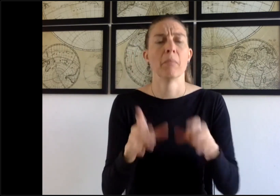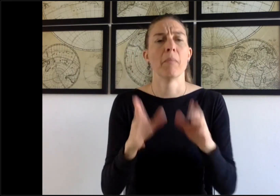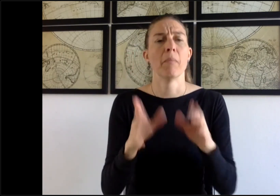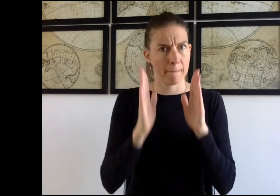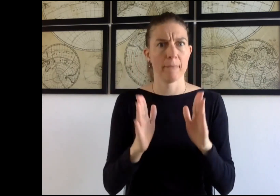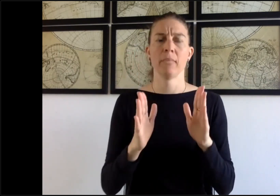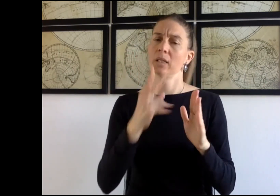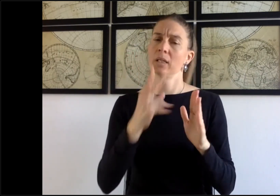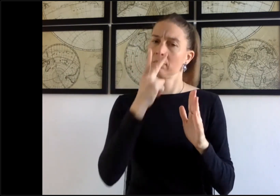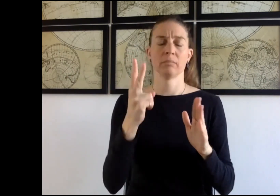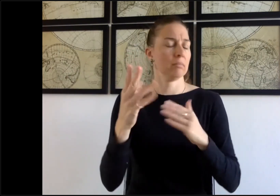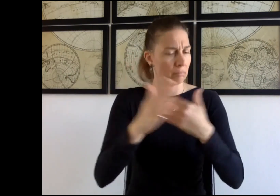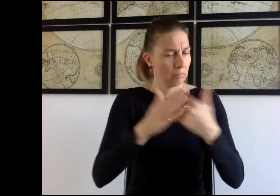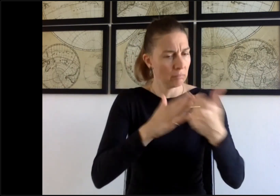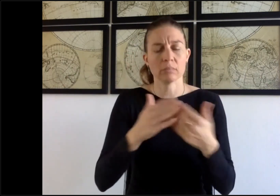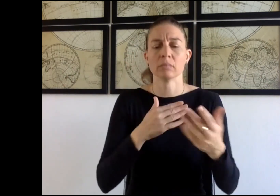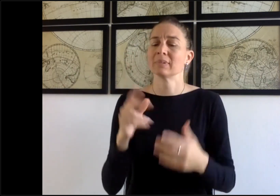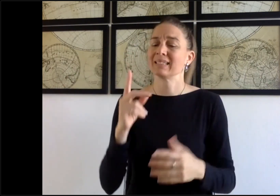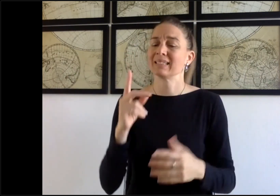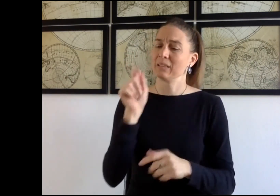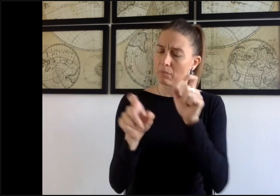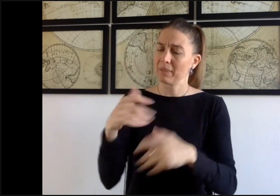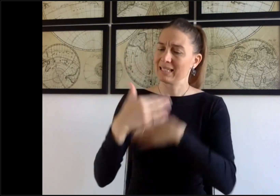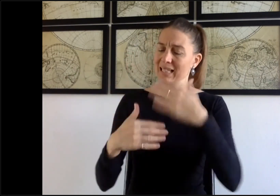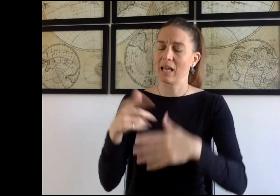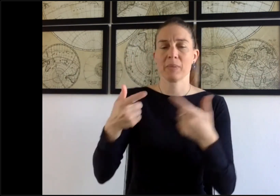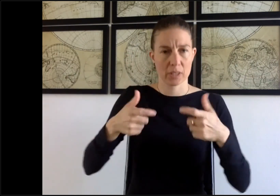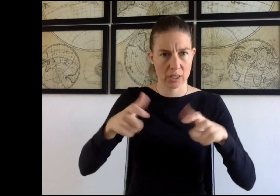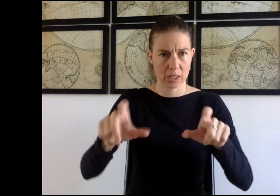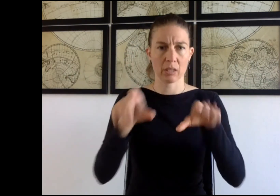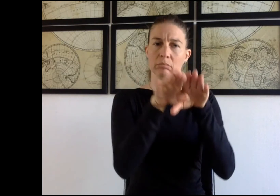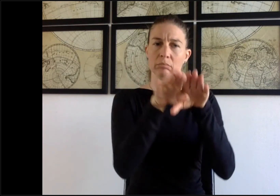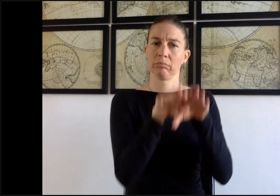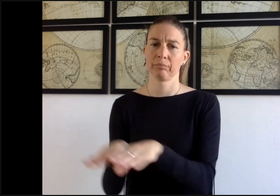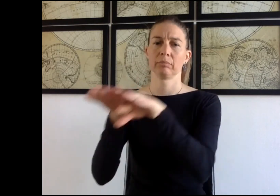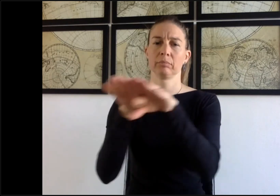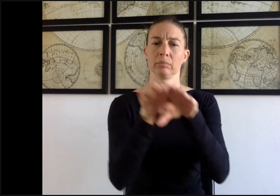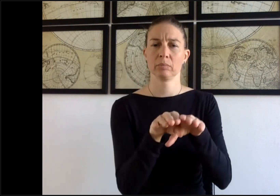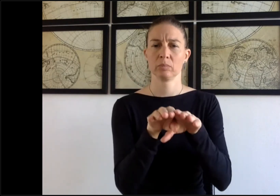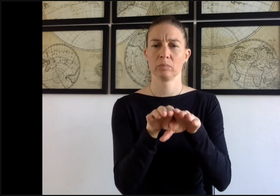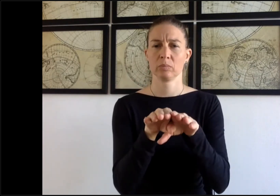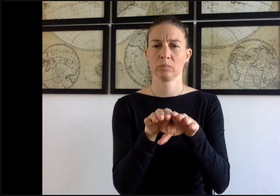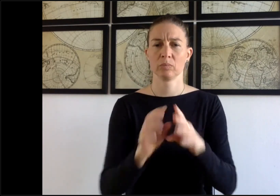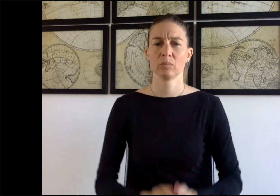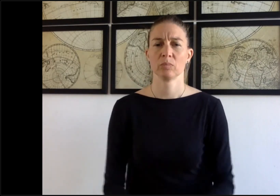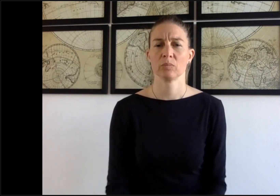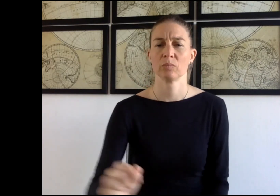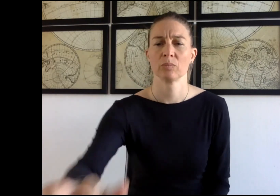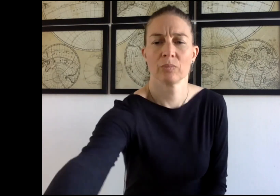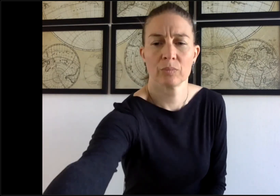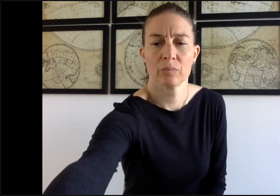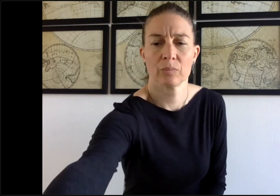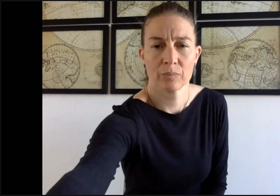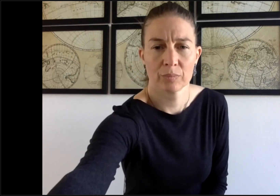that persons with and without disabilities. As you know, we in Commission,